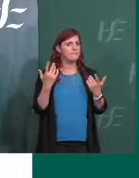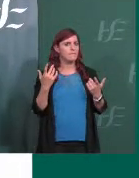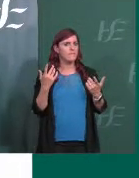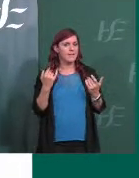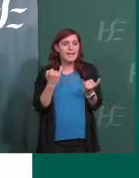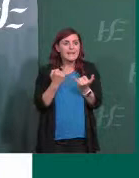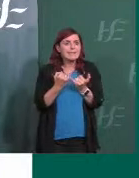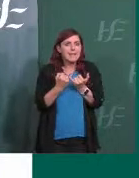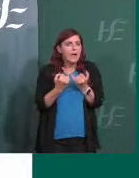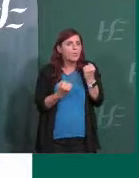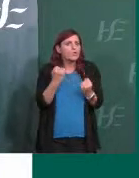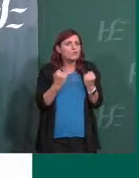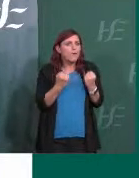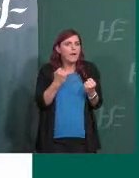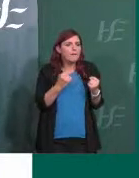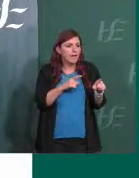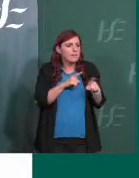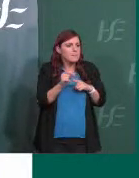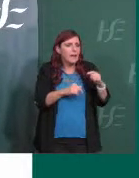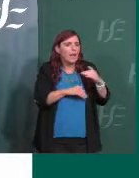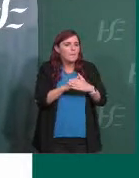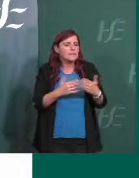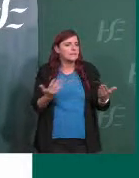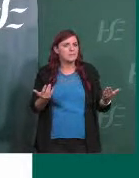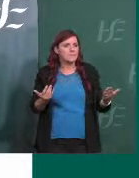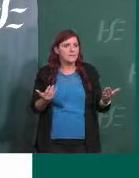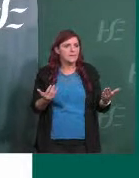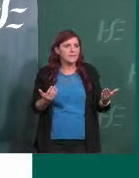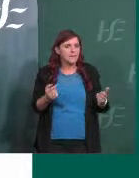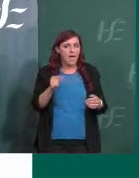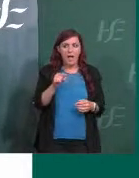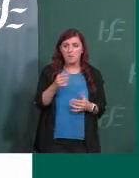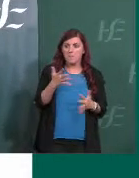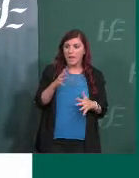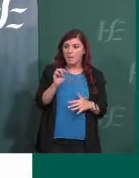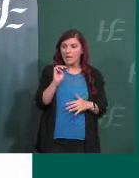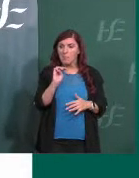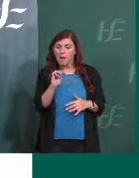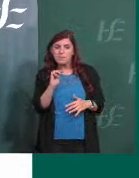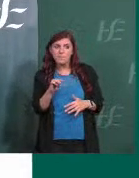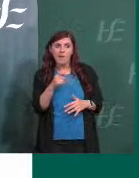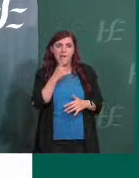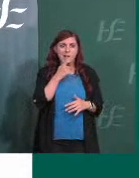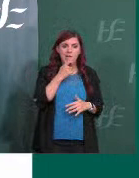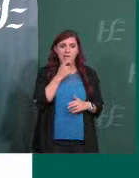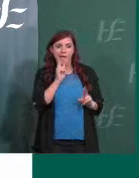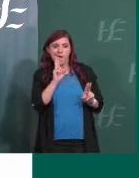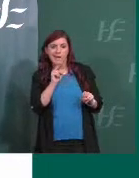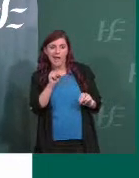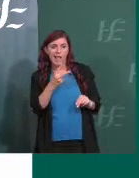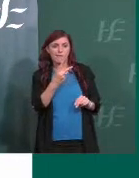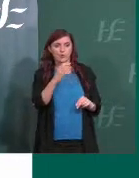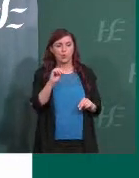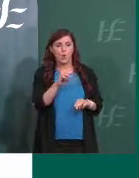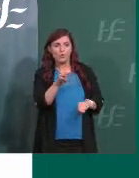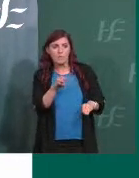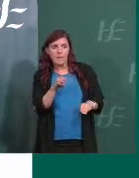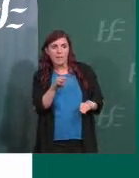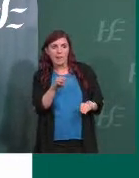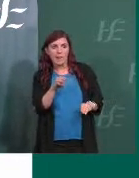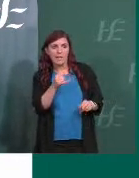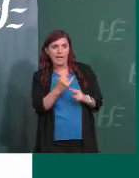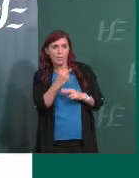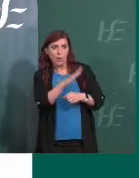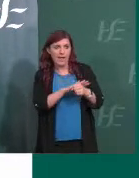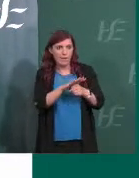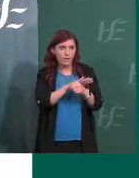limits. And it may be possible, or it may be within the rules to go to a meeting of 50 people. It doesn't mean that you